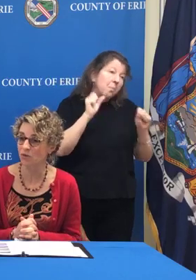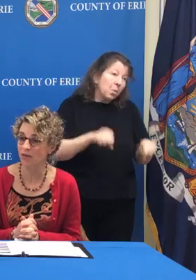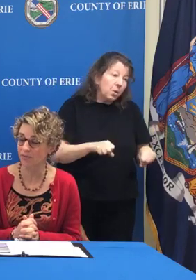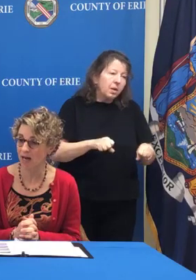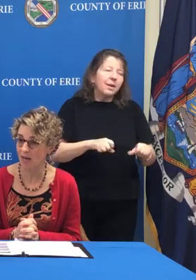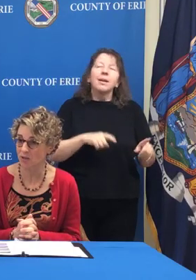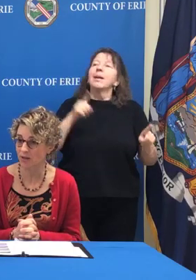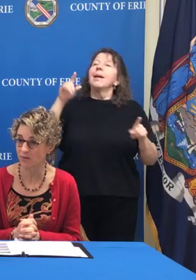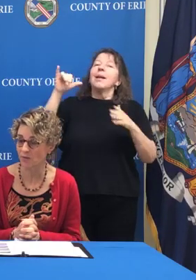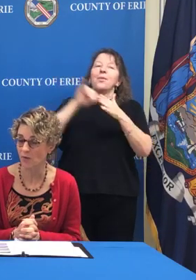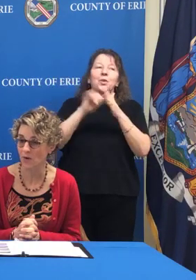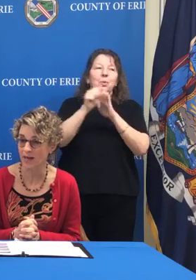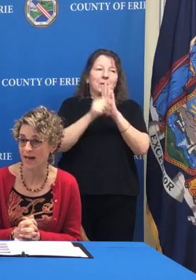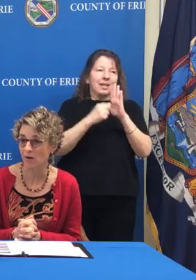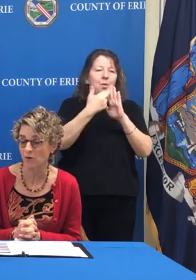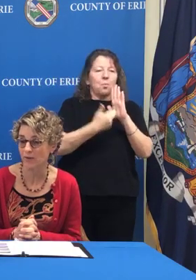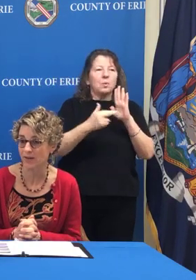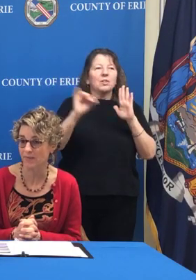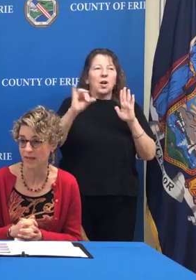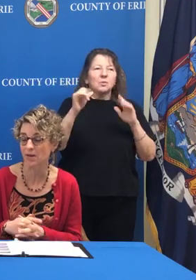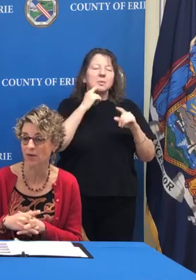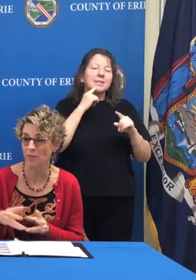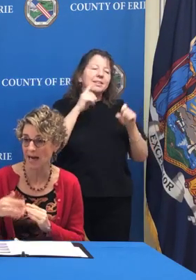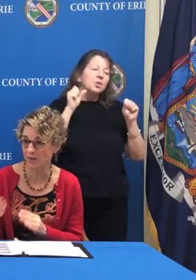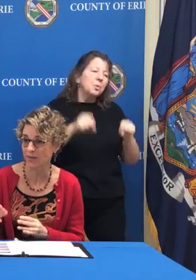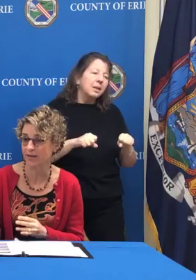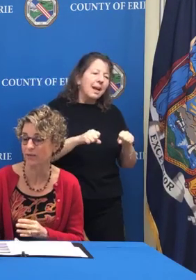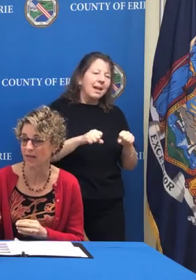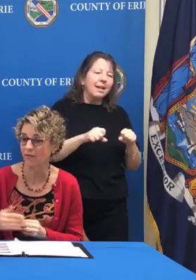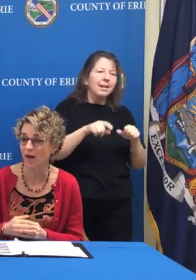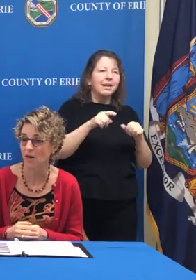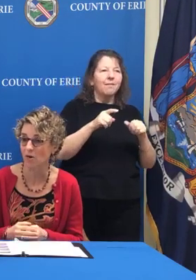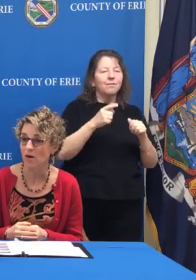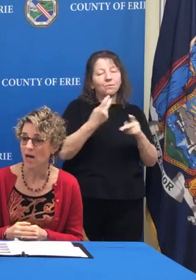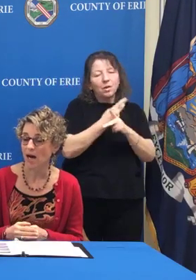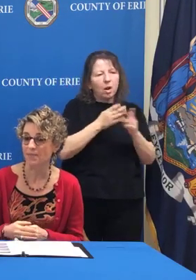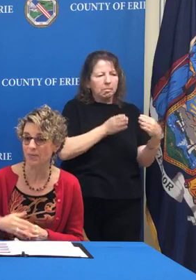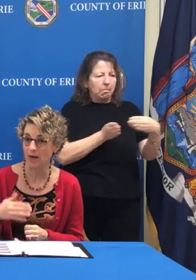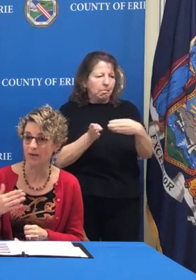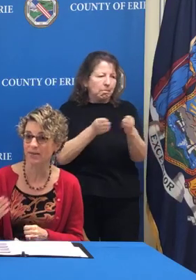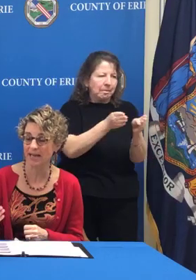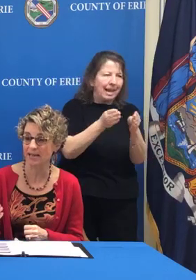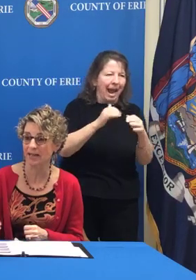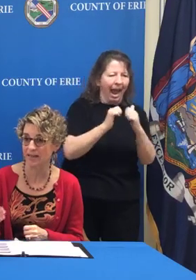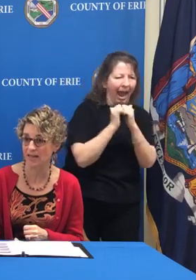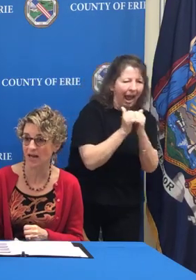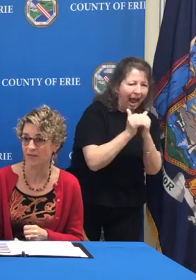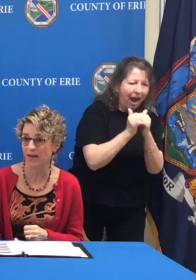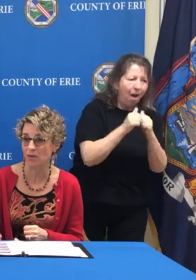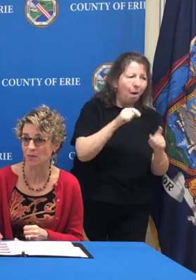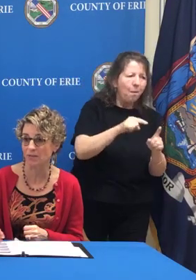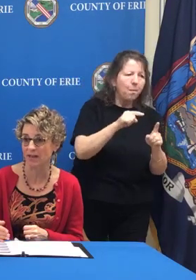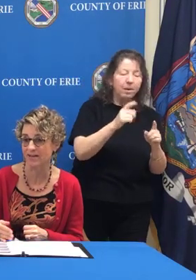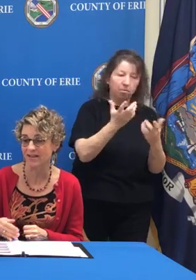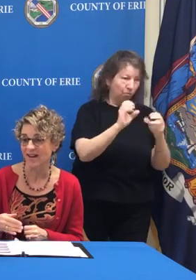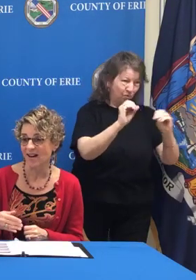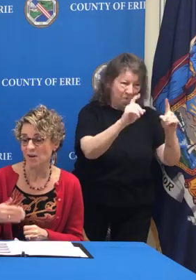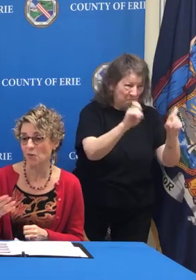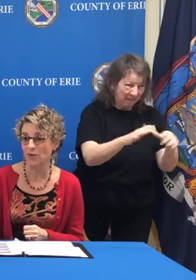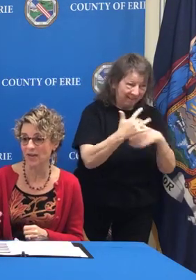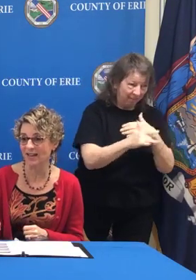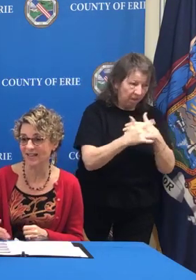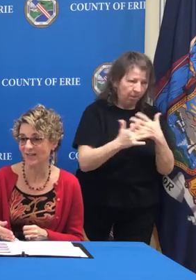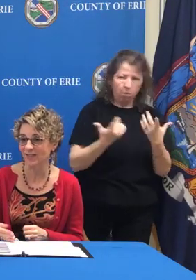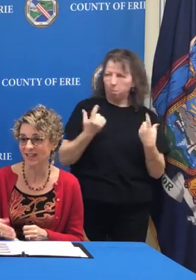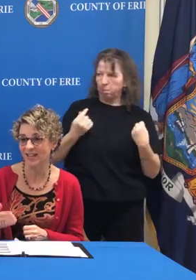they do give an option for an algorithm, pathway that we can follow where testing is not available, because